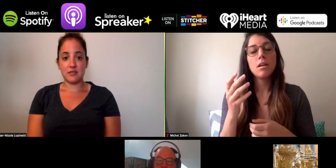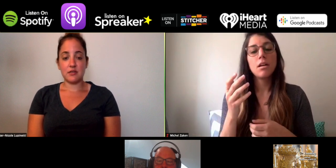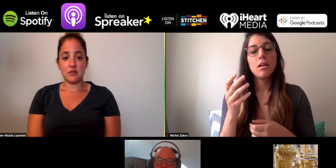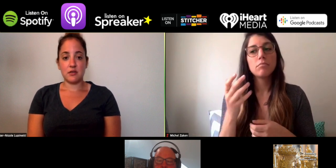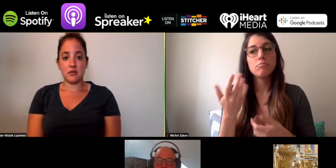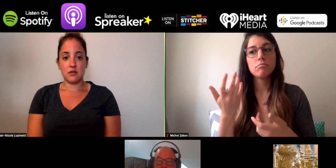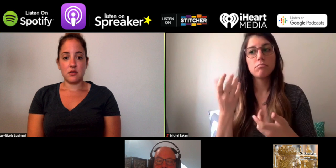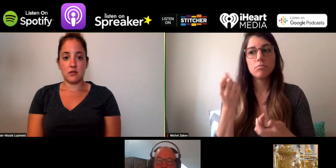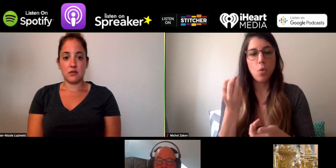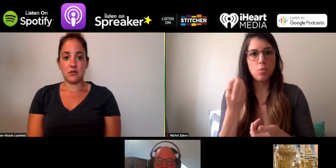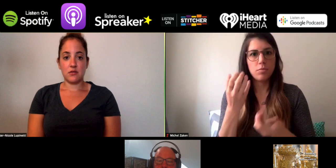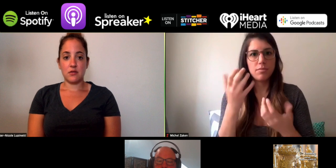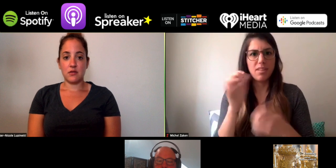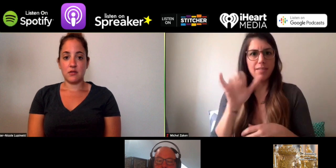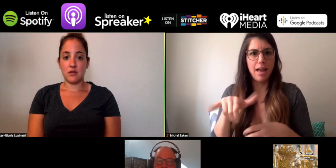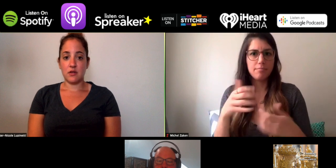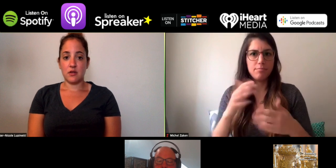captions.